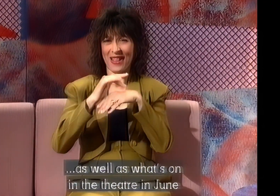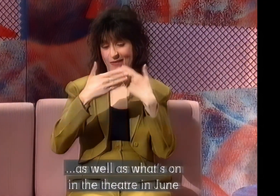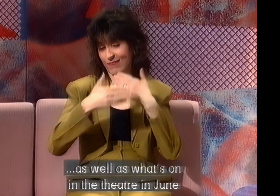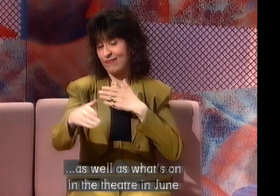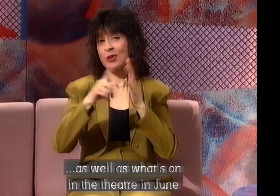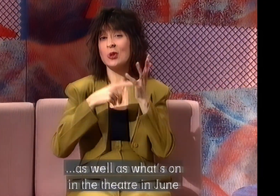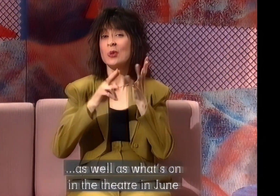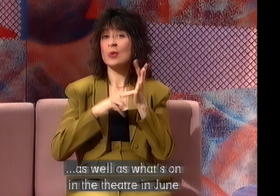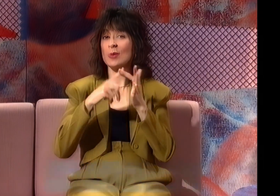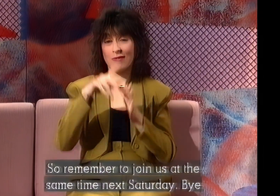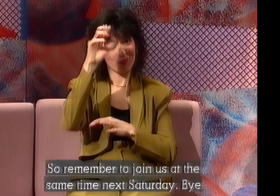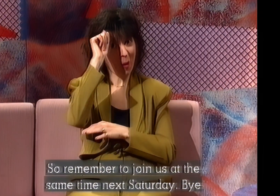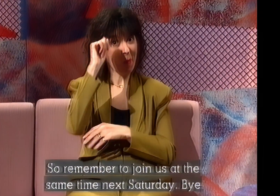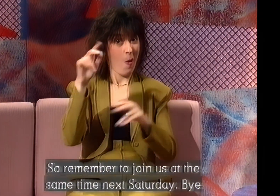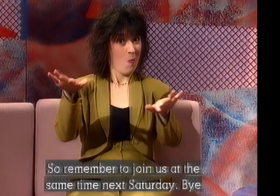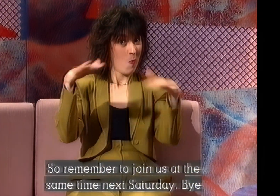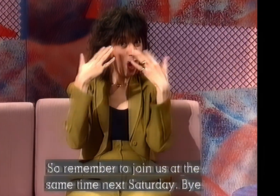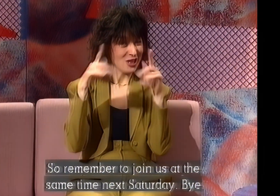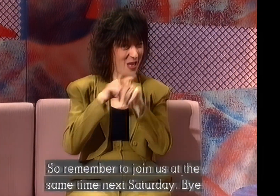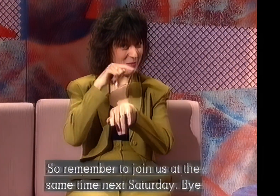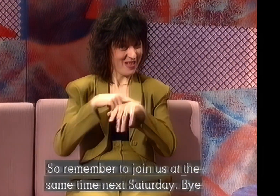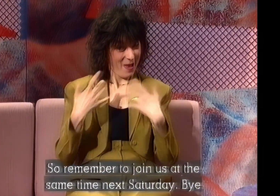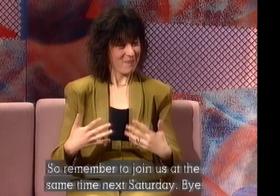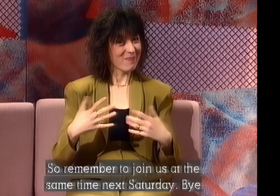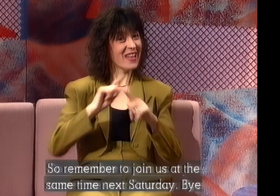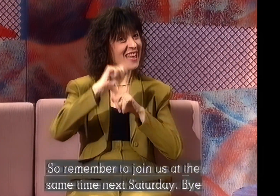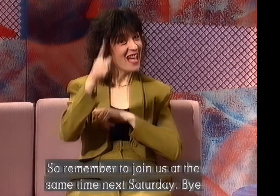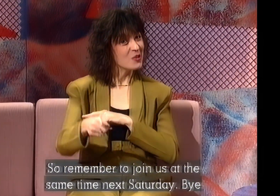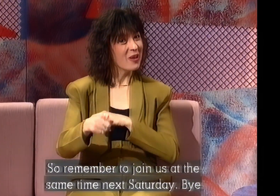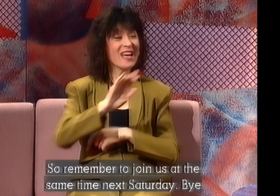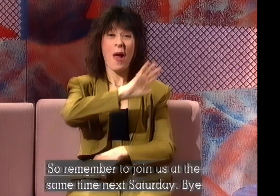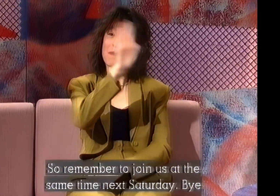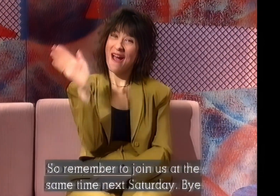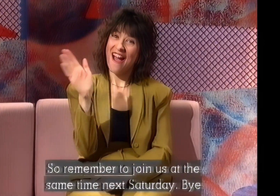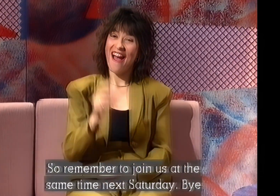June. So remember to join us at the same time next Saturday. Bye!